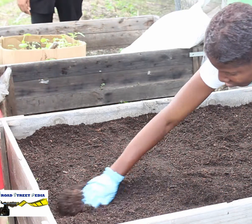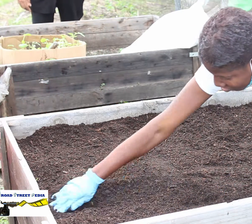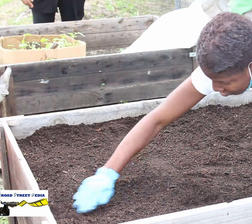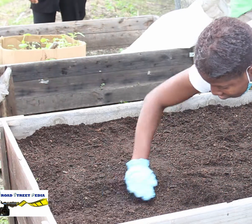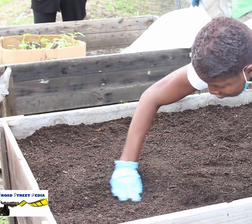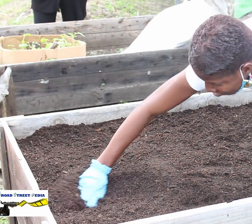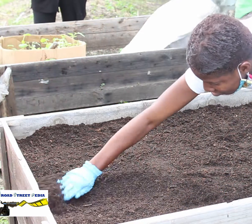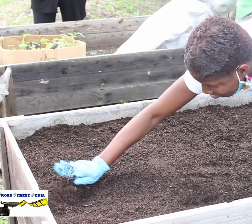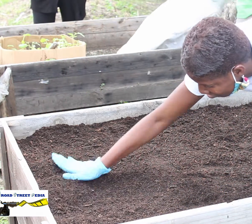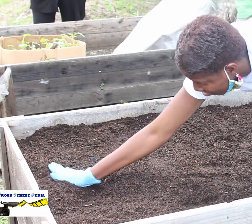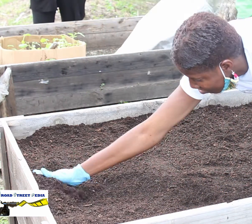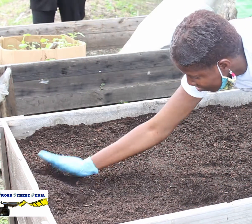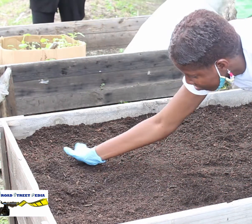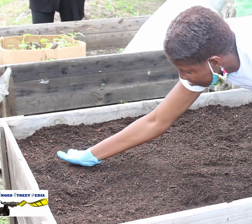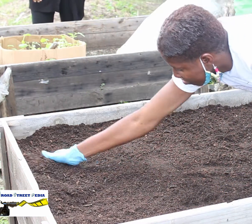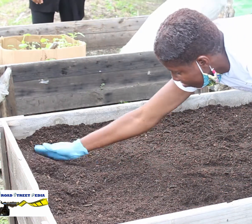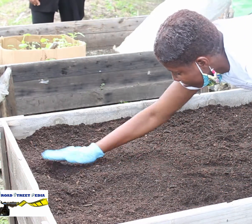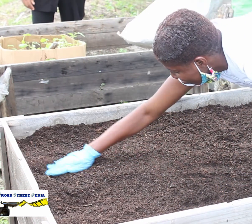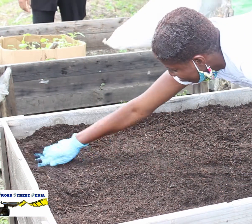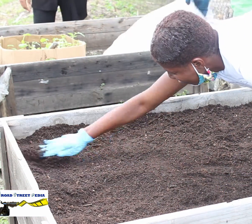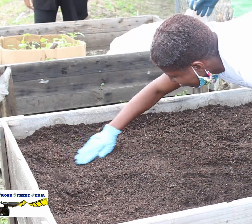Yeah.